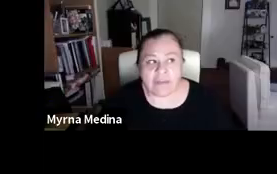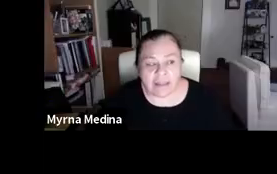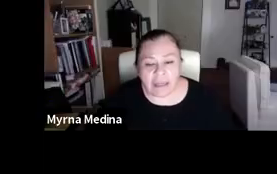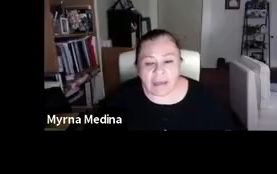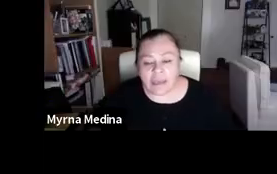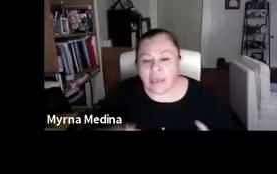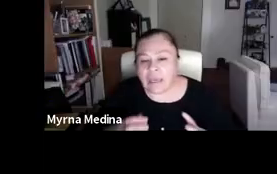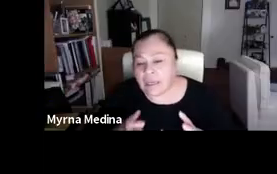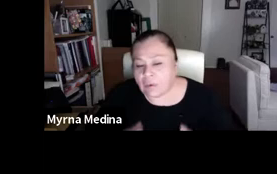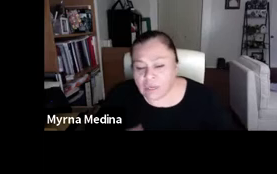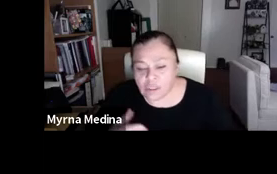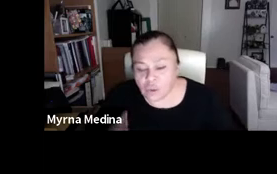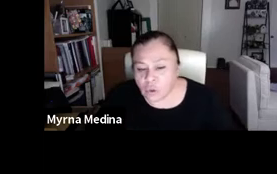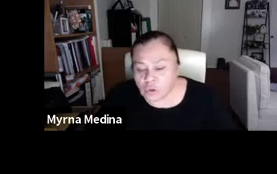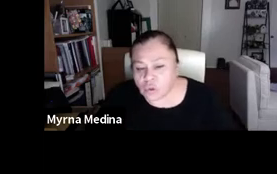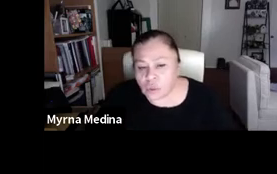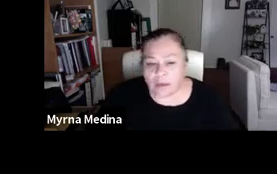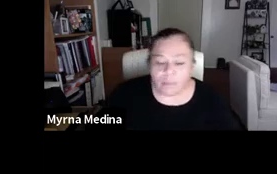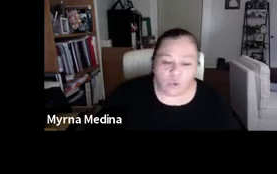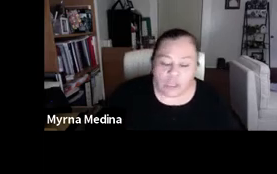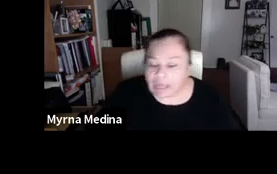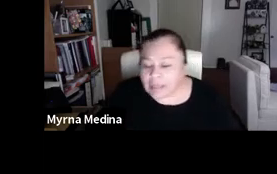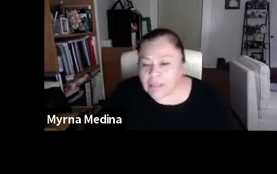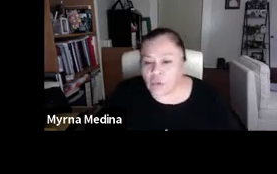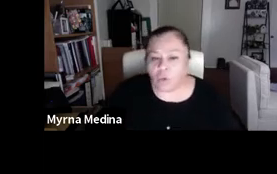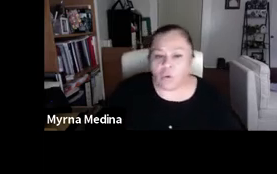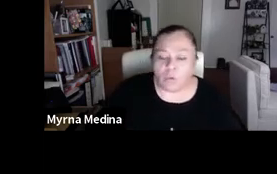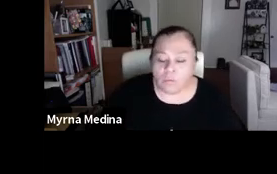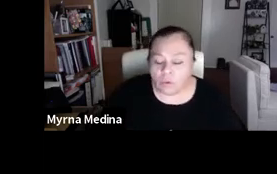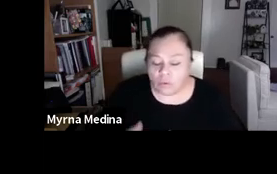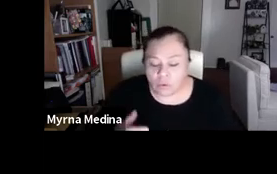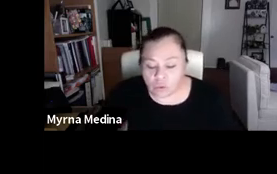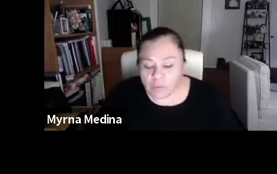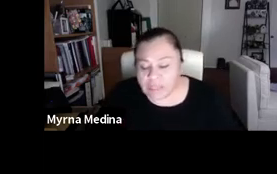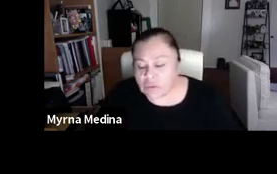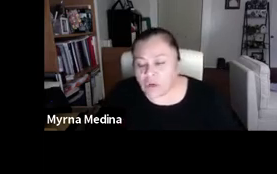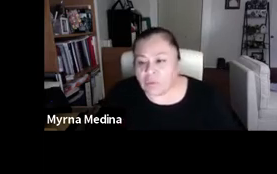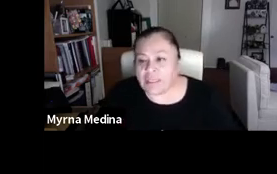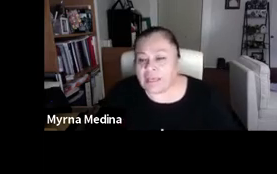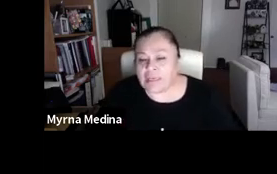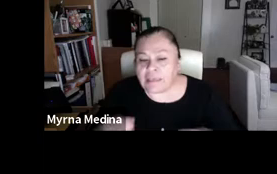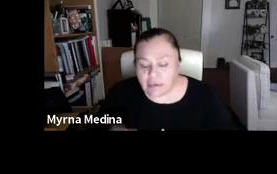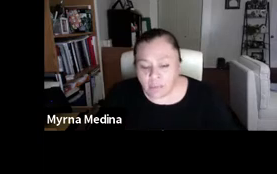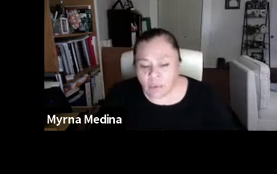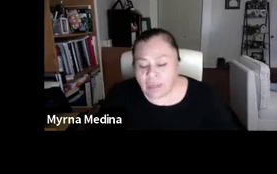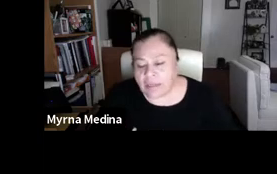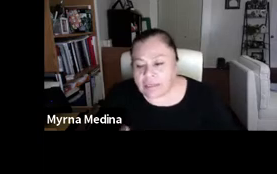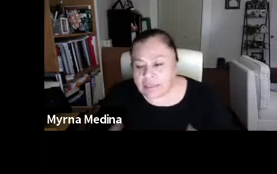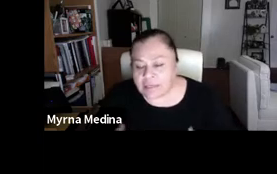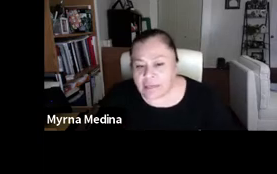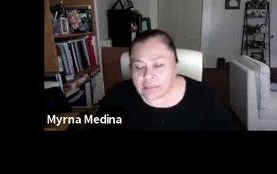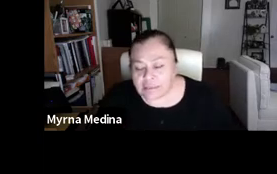les van a dar unas 2 cucharadas o 2 pedazos de comida y